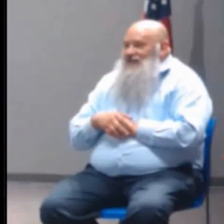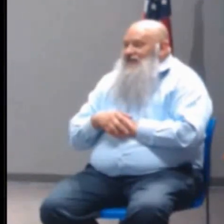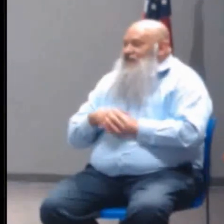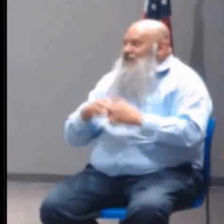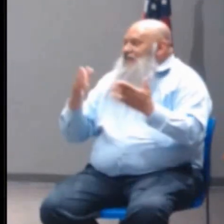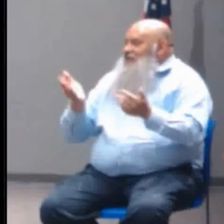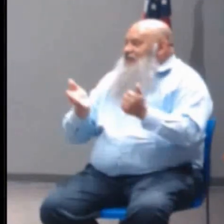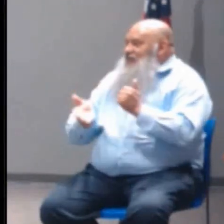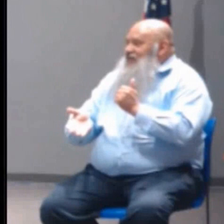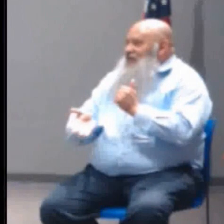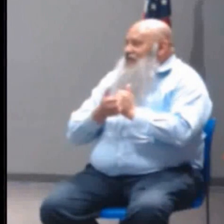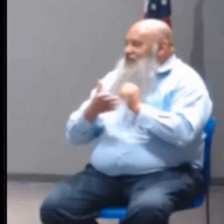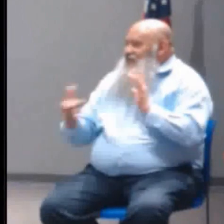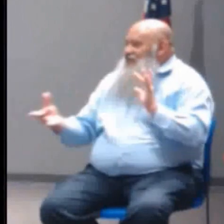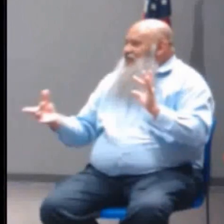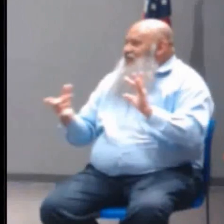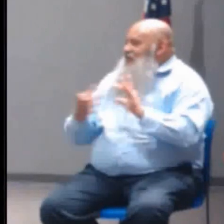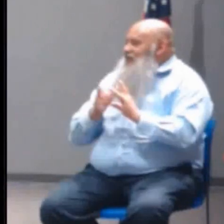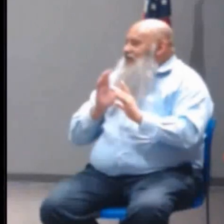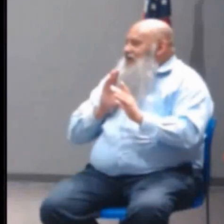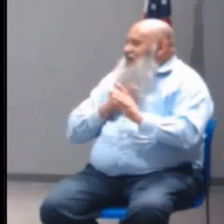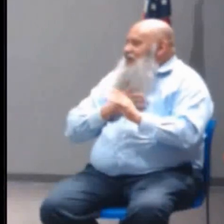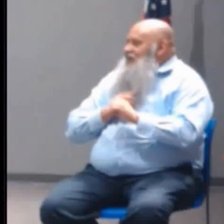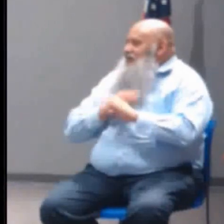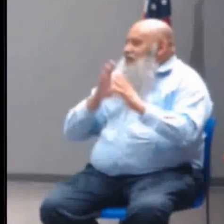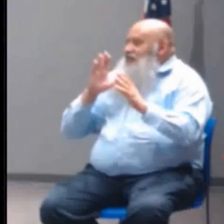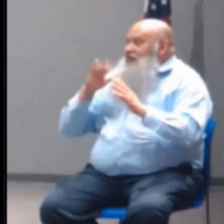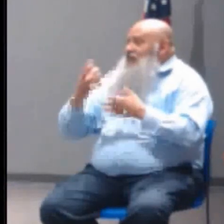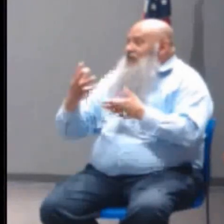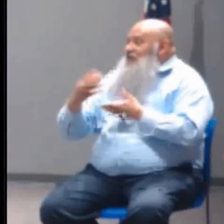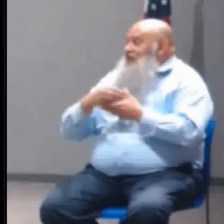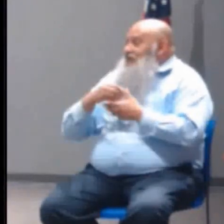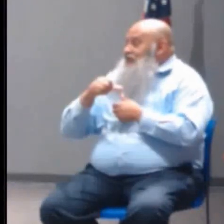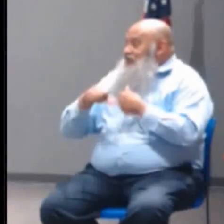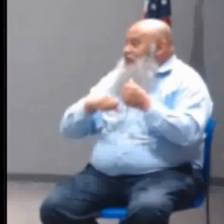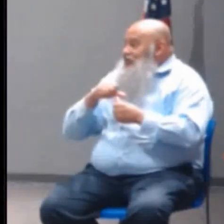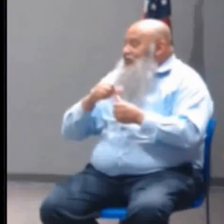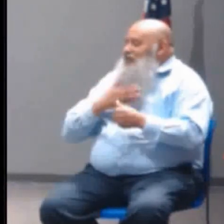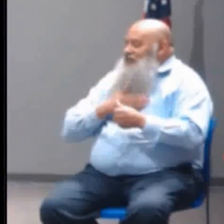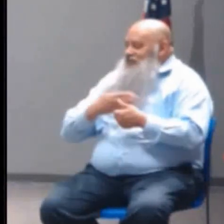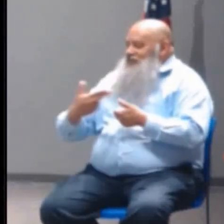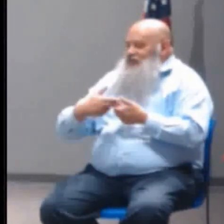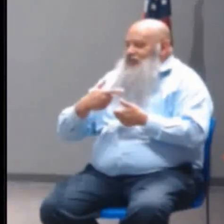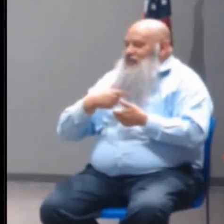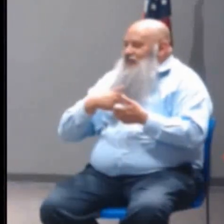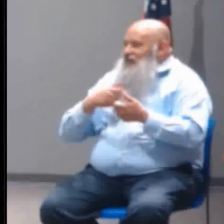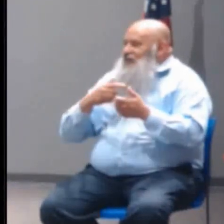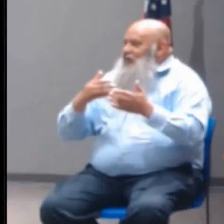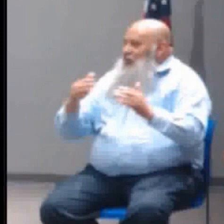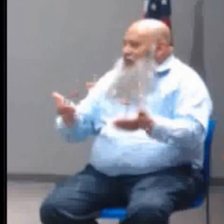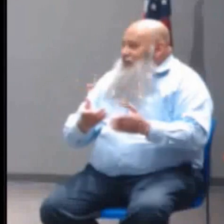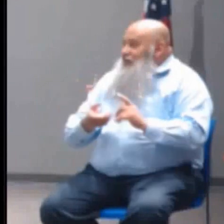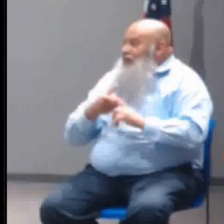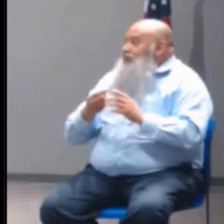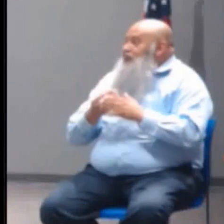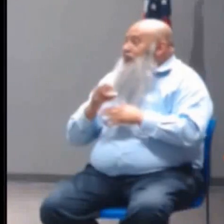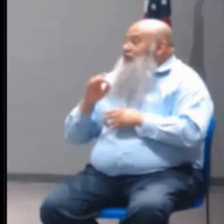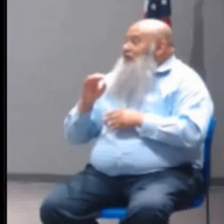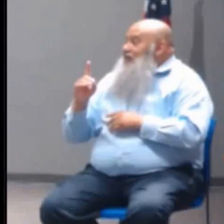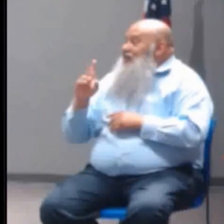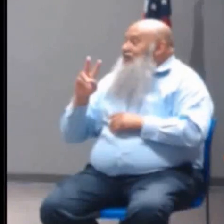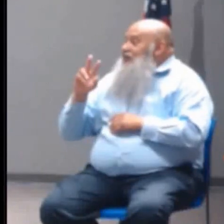Here to help unite our vision by engaging each other, please join me in welcoming from Springfield, Virginia,